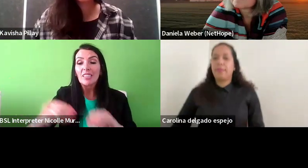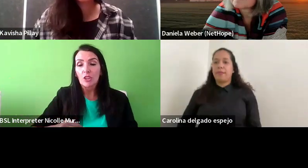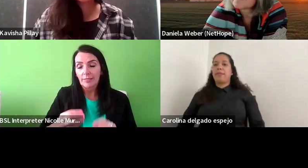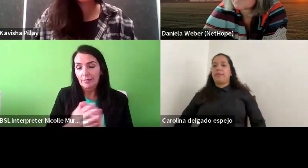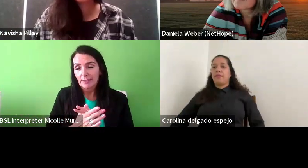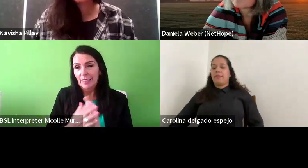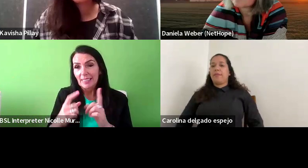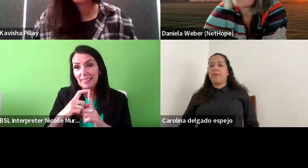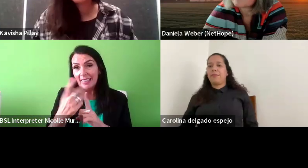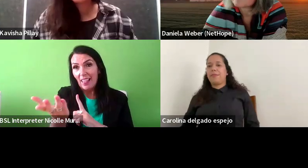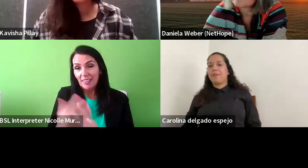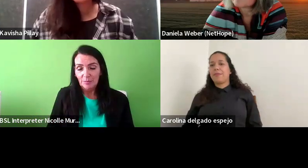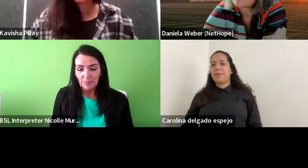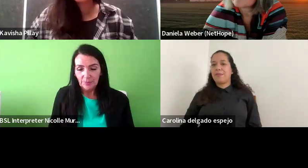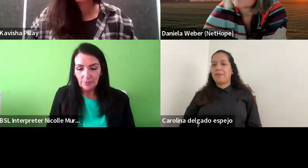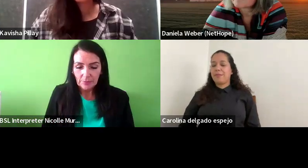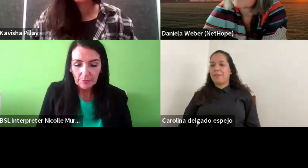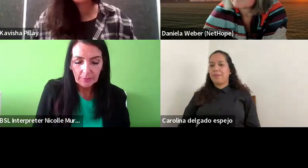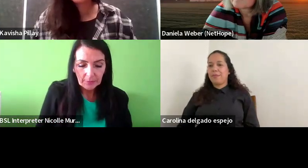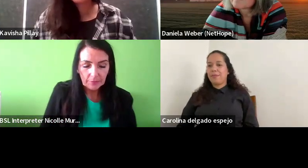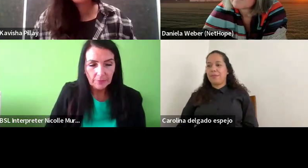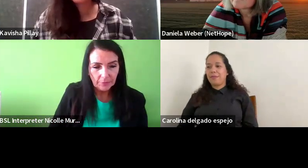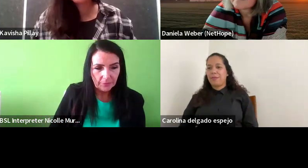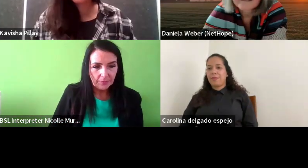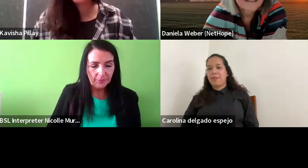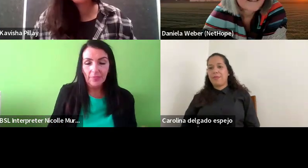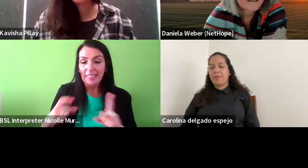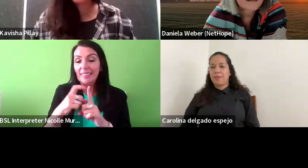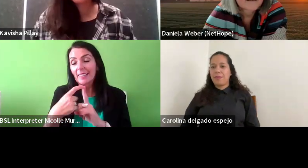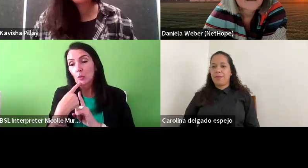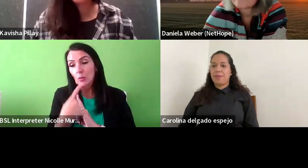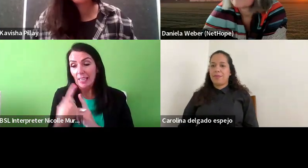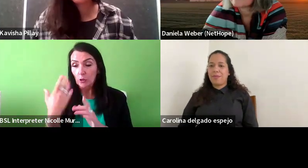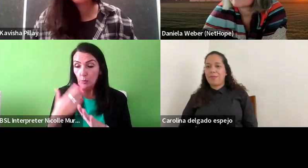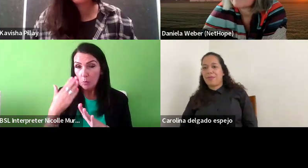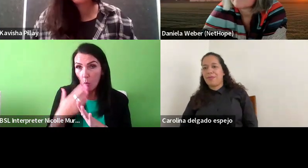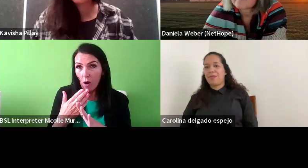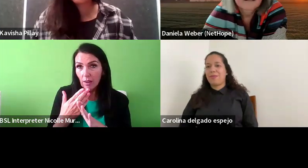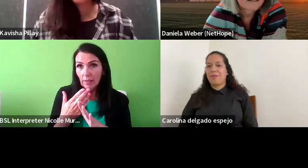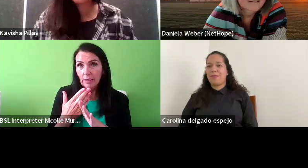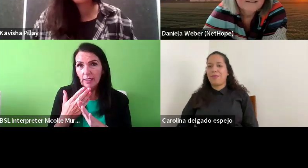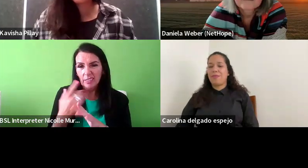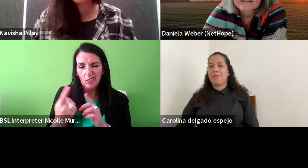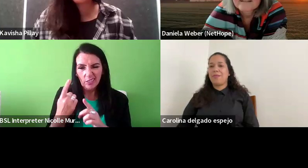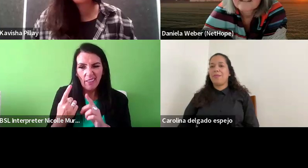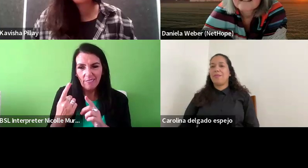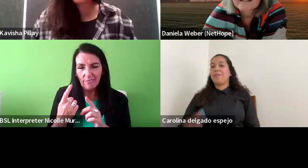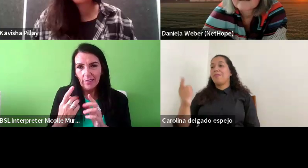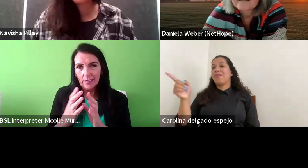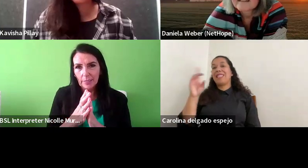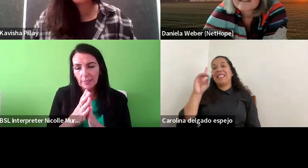Daniela? I mean, particularly because you said you've worked as a practitioner and now